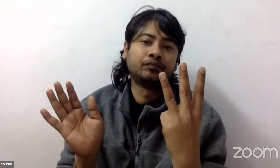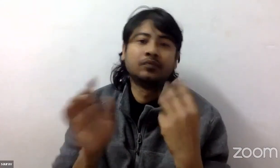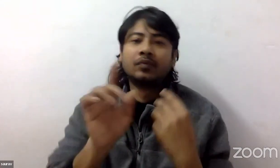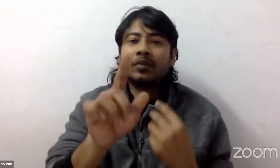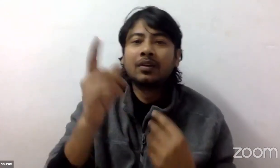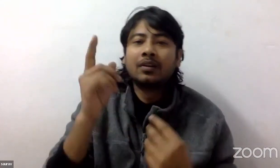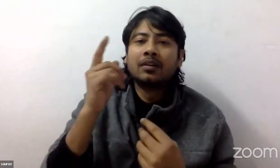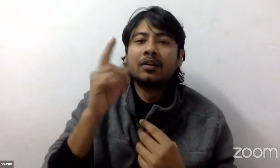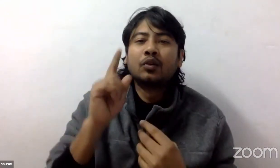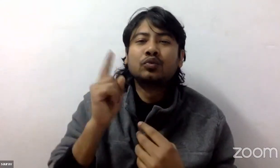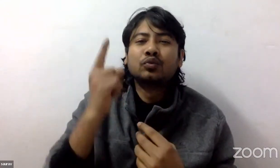do not have much time.